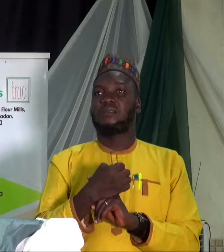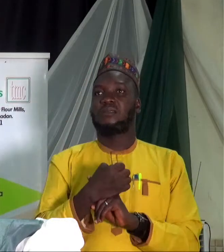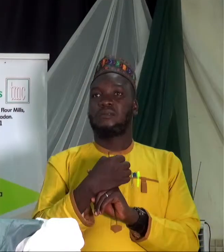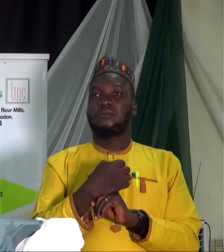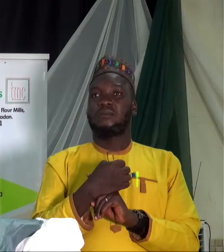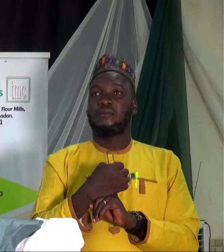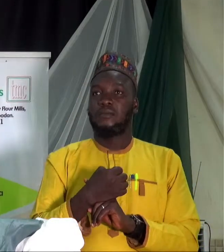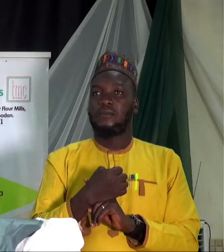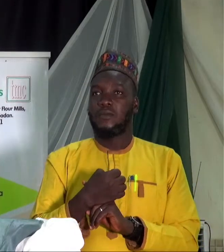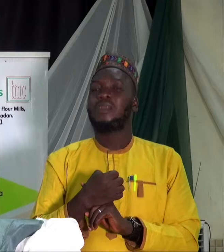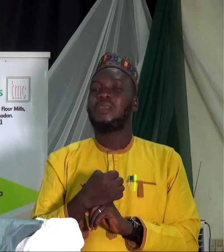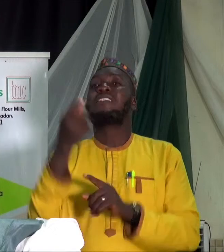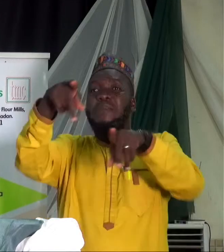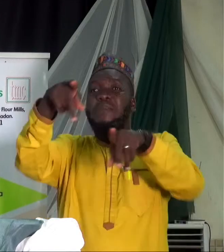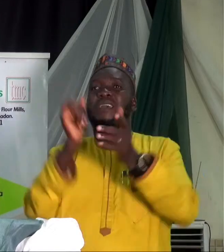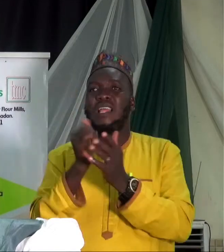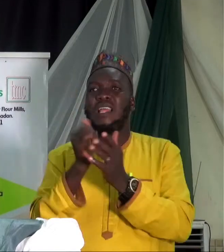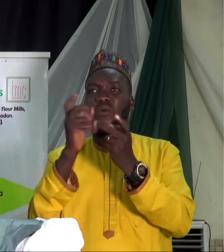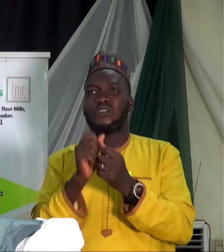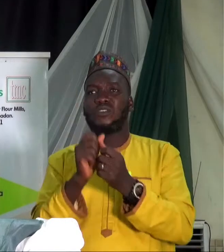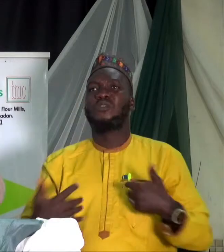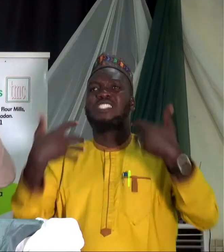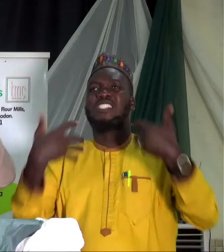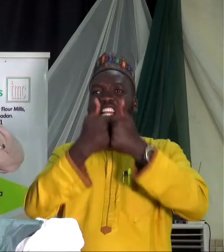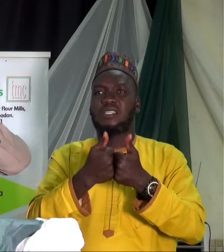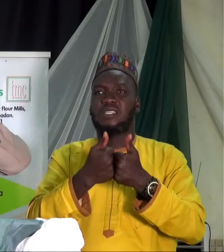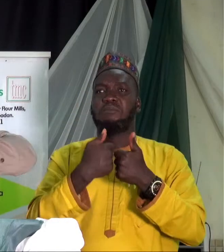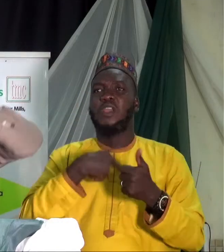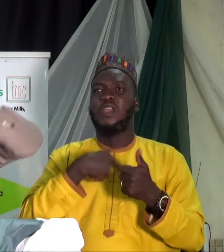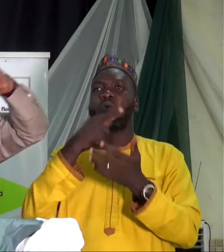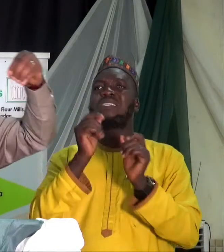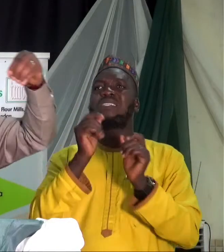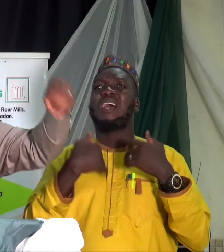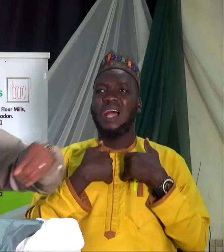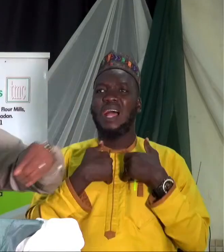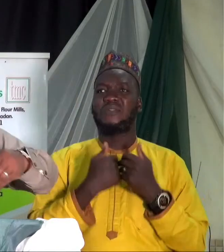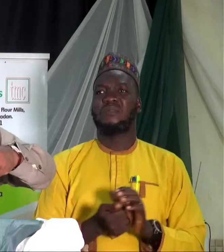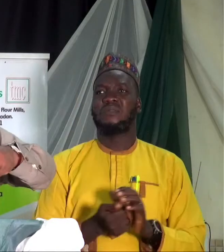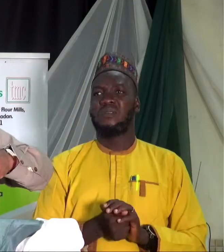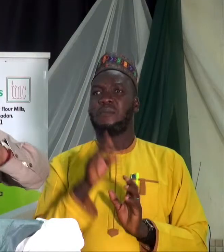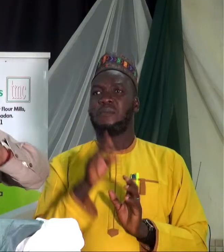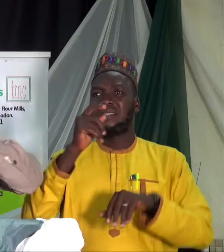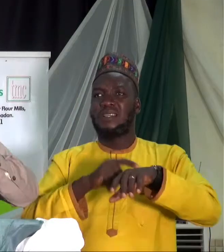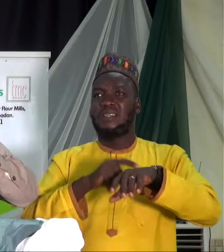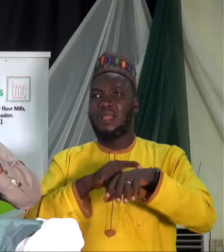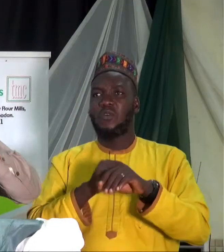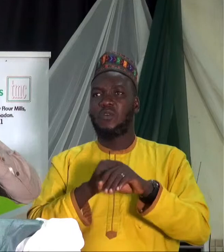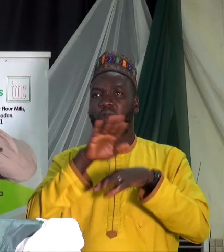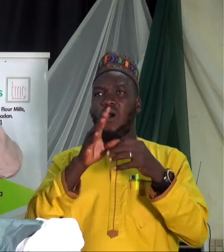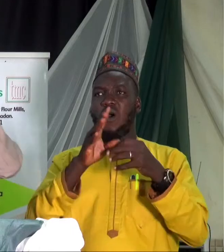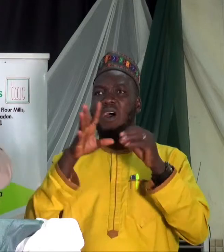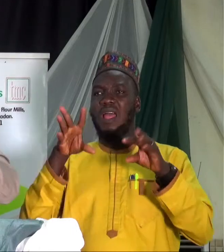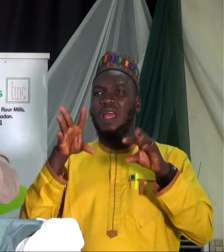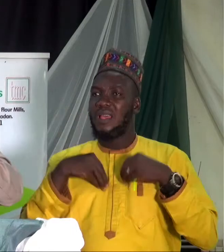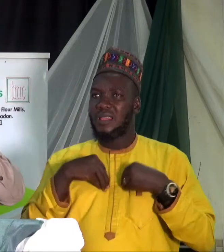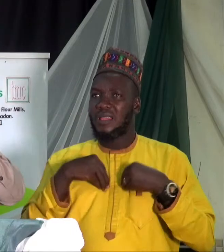kilo hun ni. By the time we develop ourselves to that level, I ri wi pe awa na